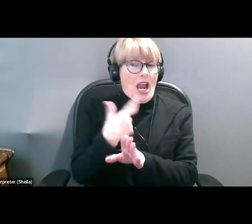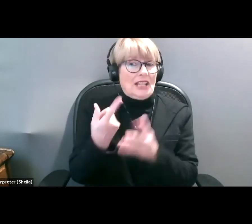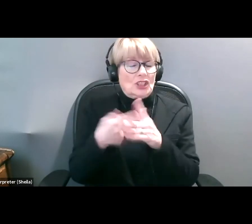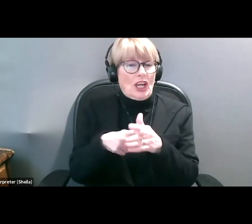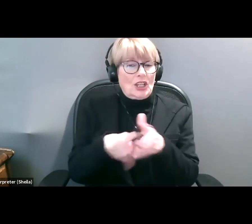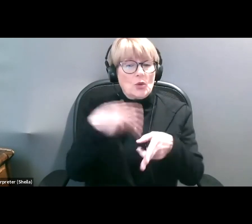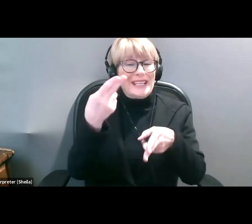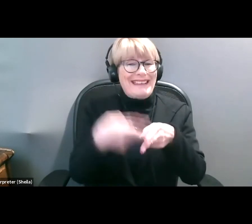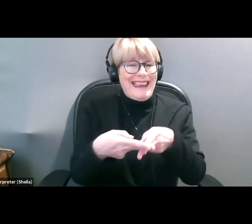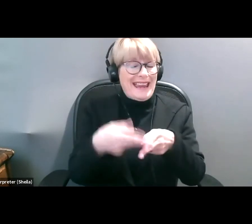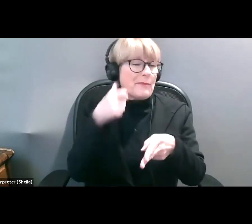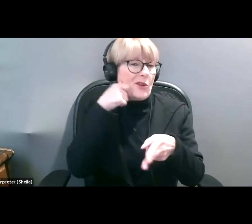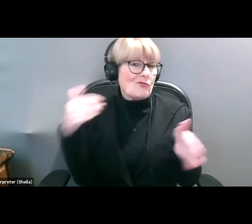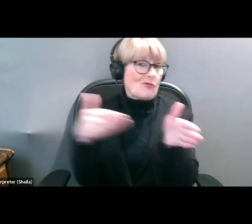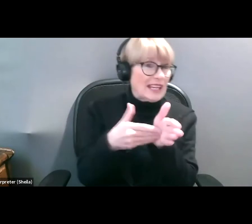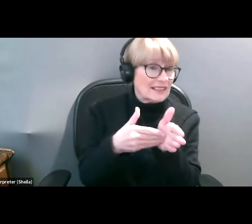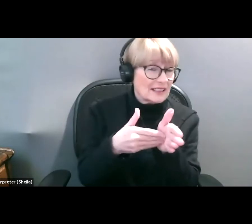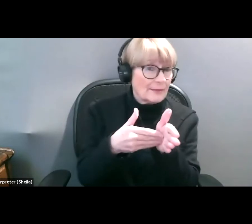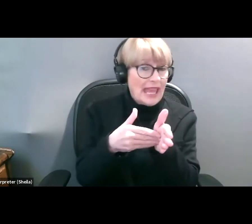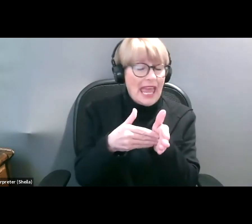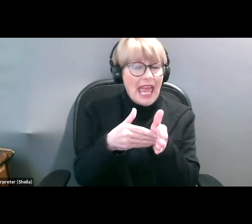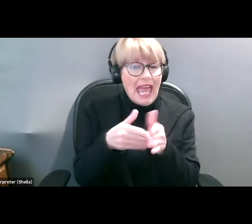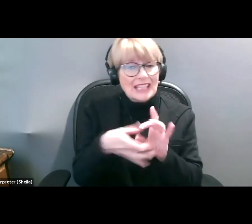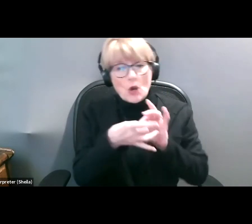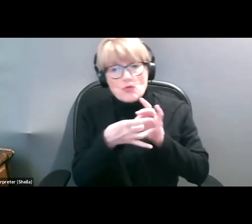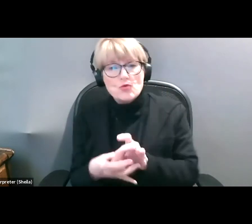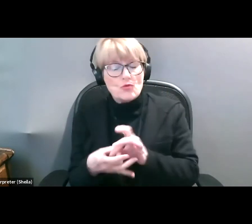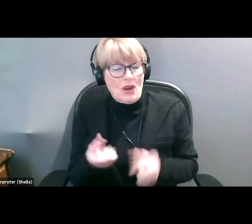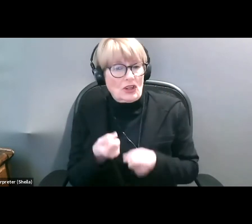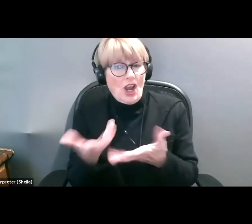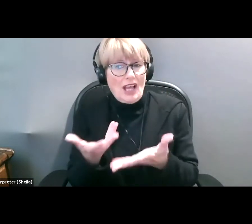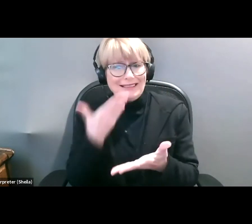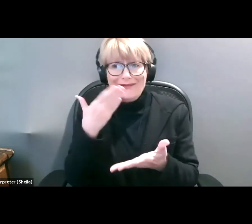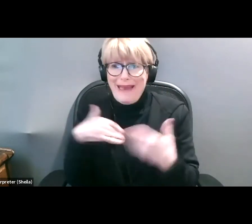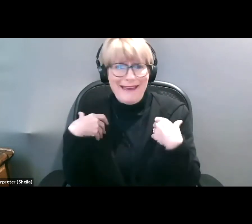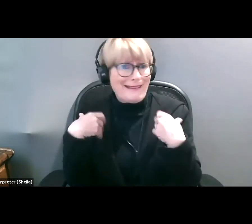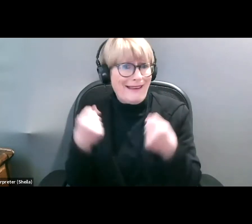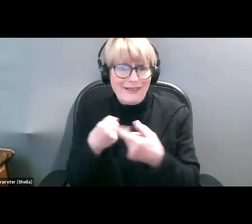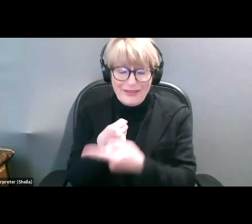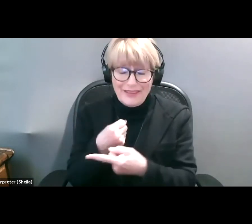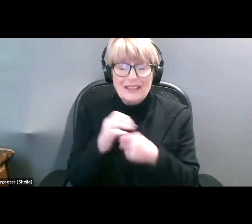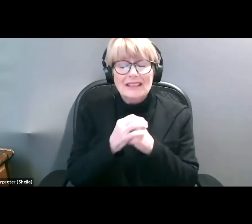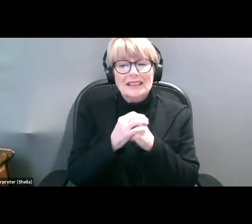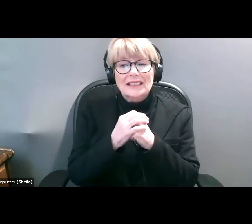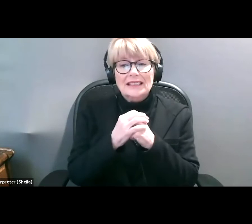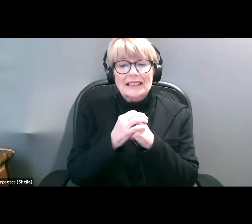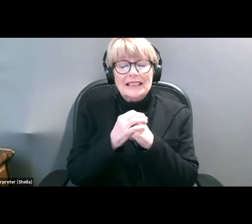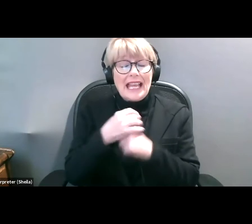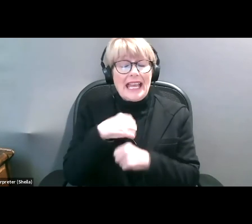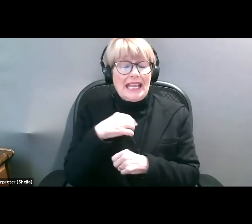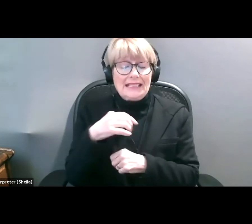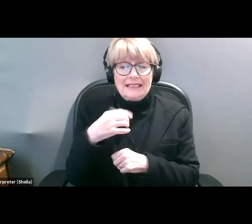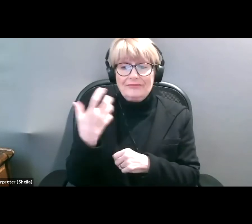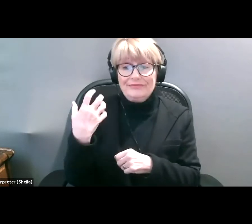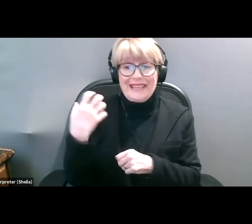name racism as a root cause of poor health. In fact, as a chief medical